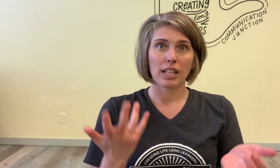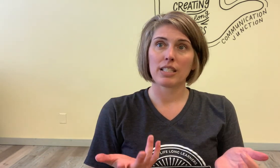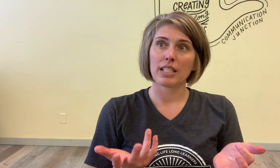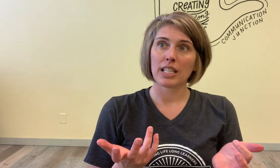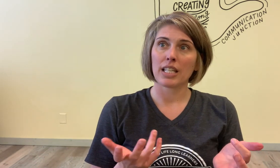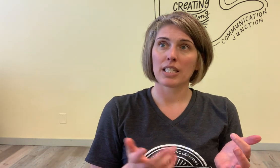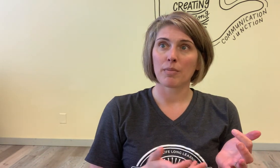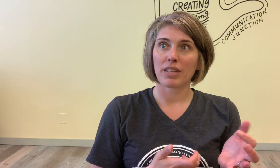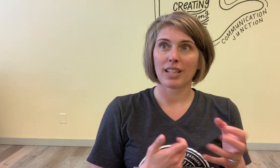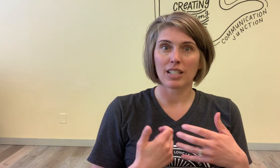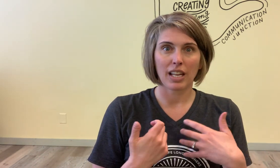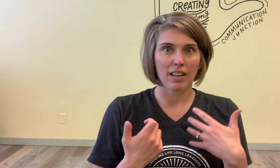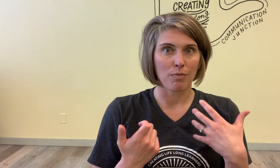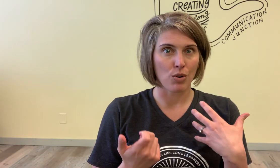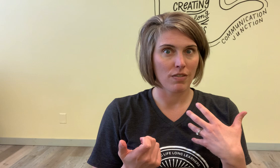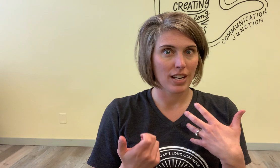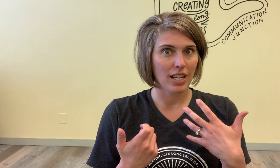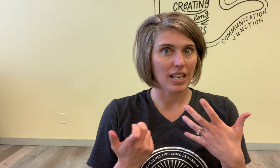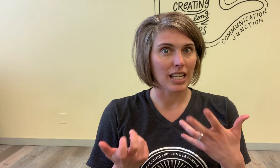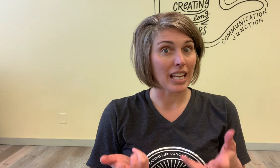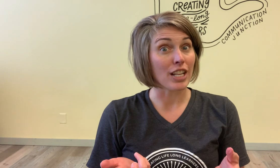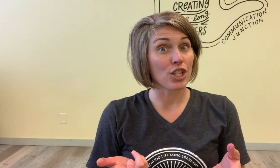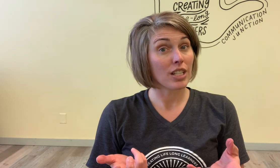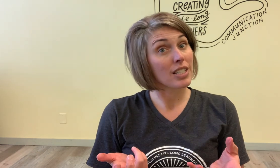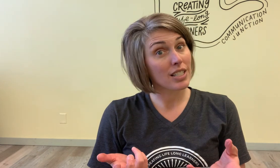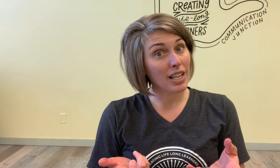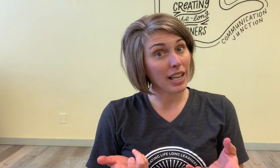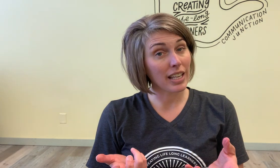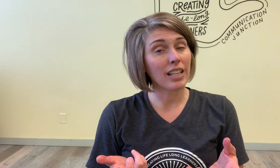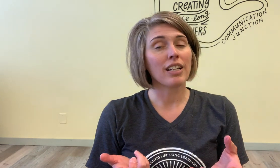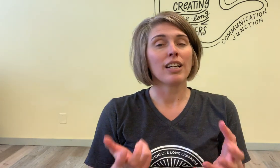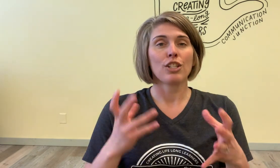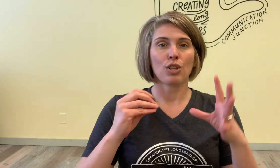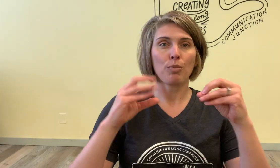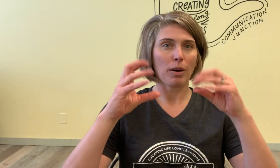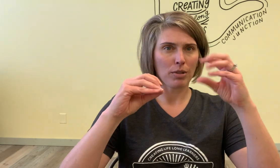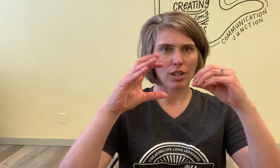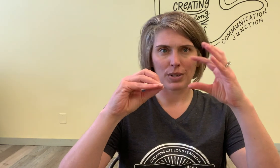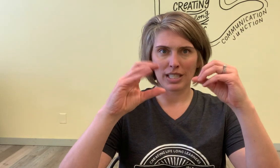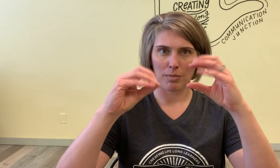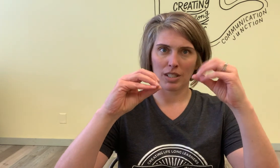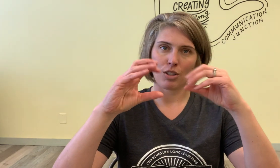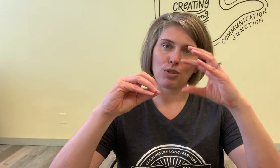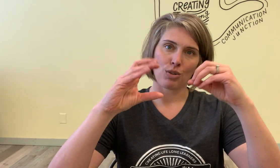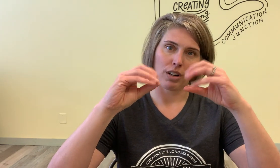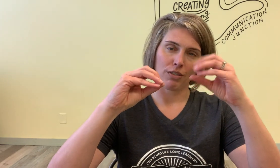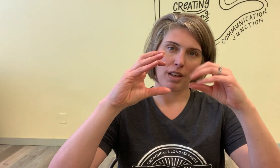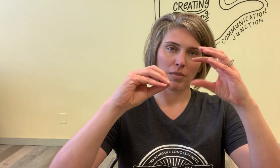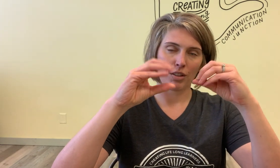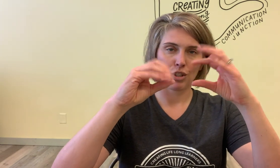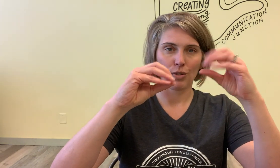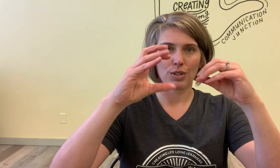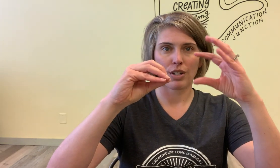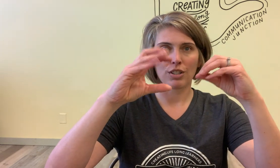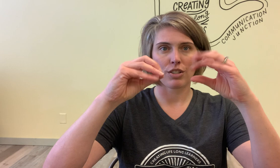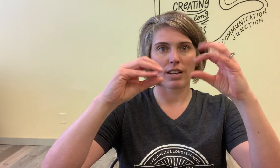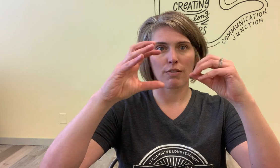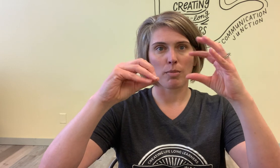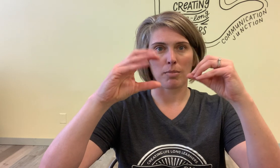kids need something that's kind of motivating and engaging to sign. So bubbles always seems to do the trick for them there too. So there's our sign for